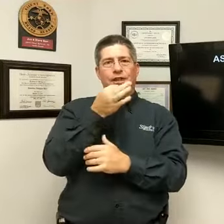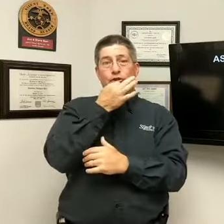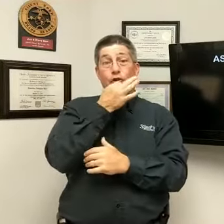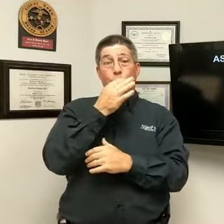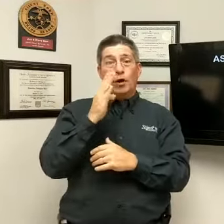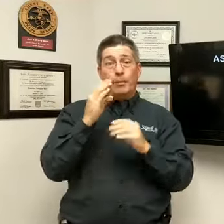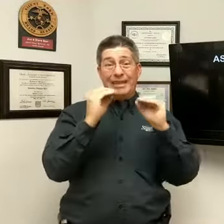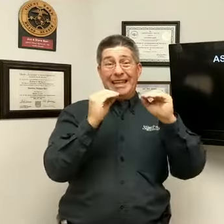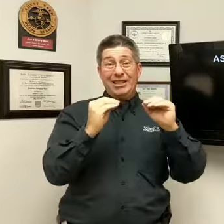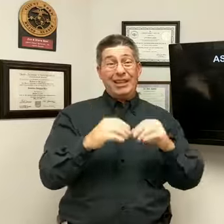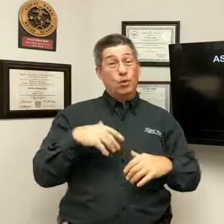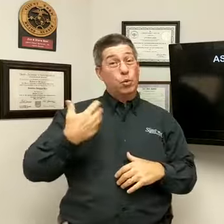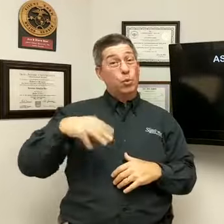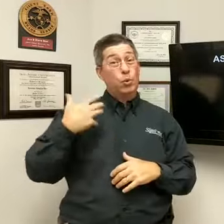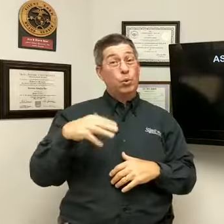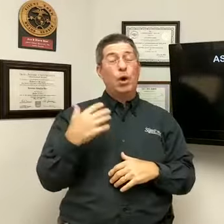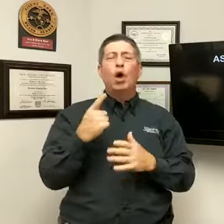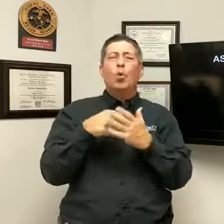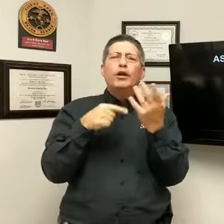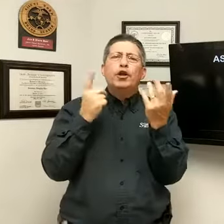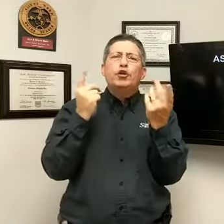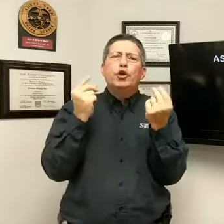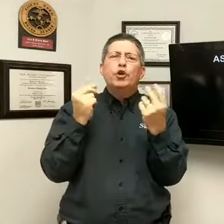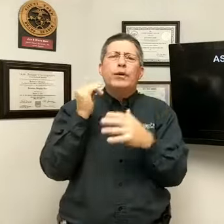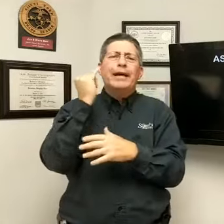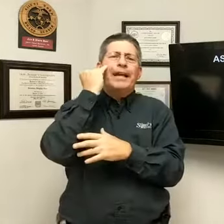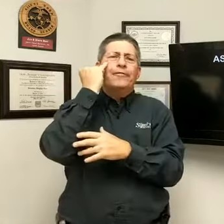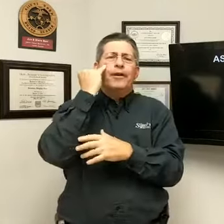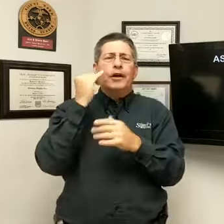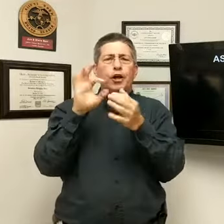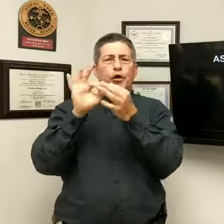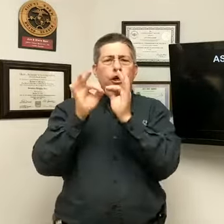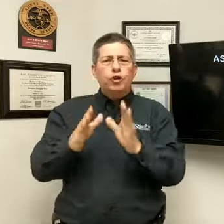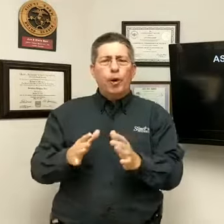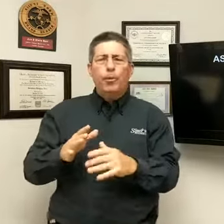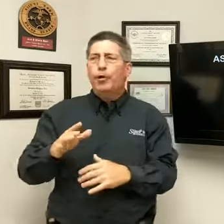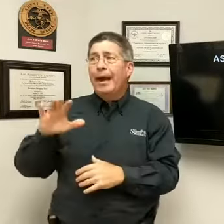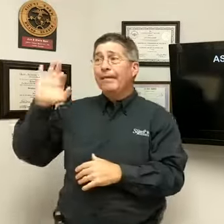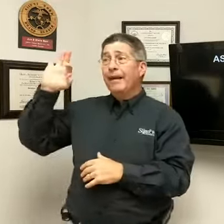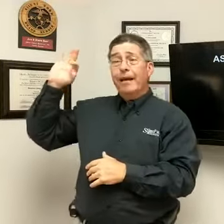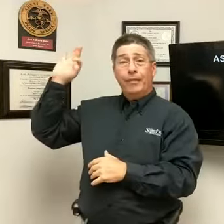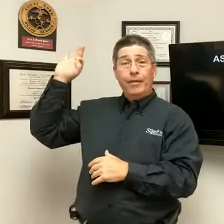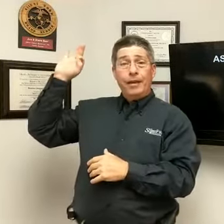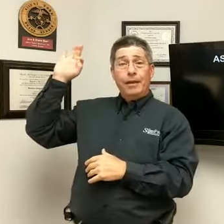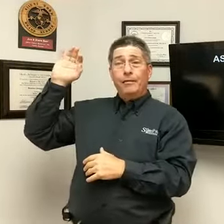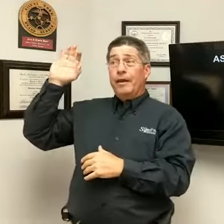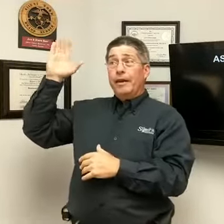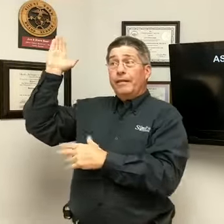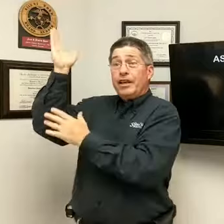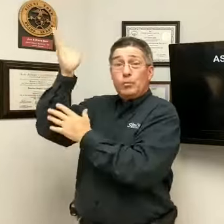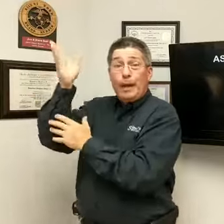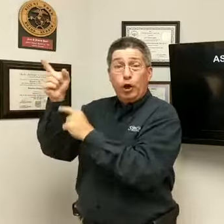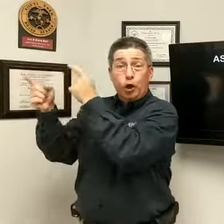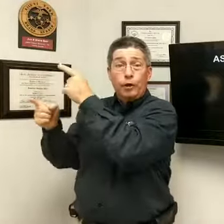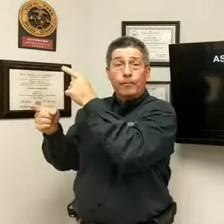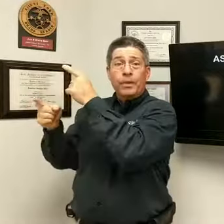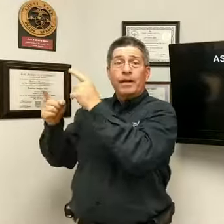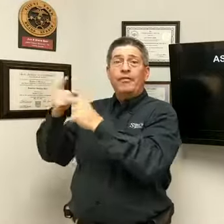soon we're going to be teaching is, what do you do if you're an interpreter and the speaker, they